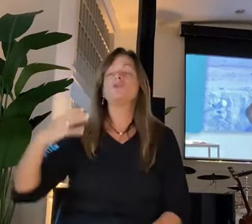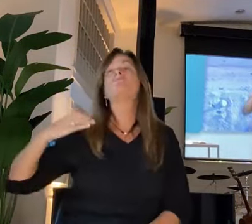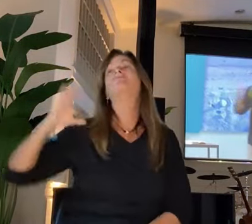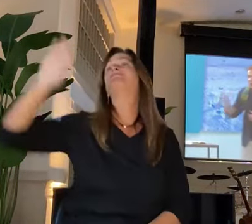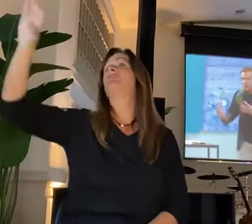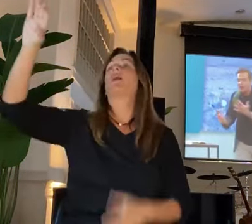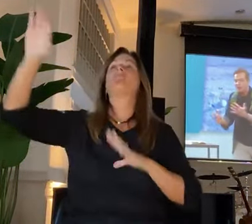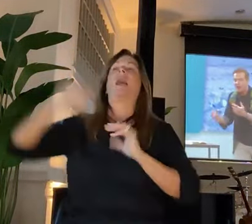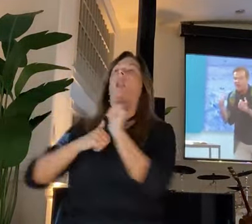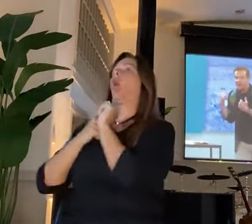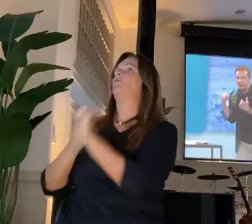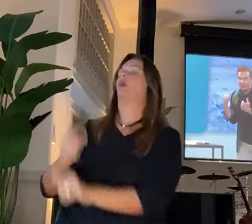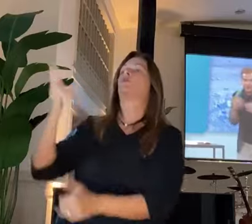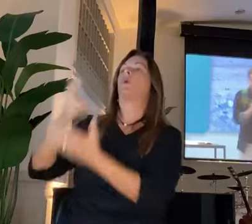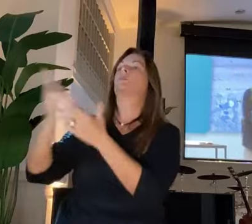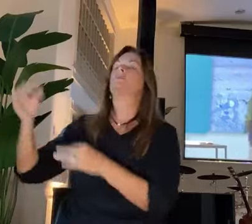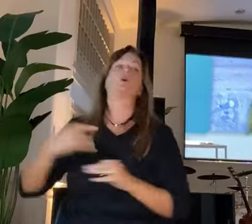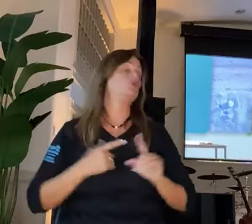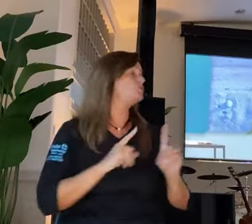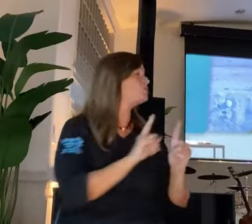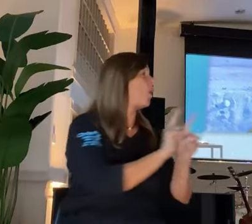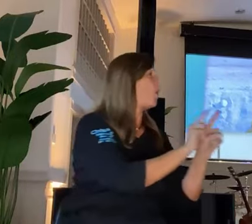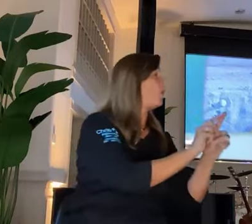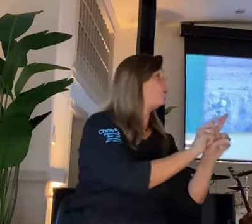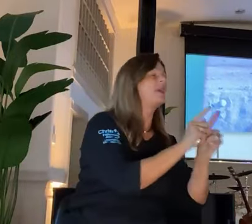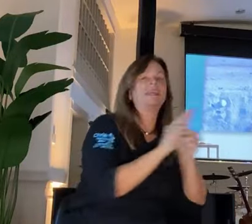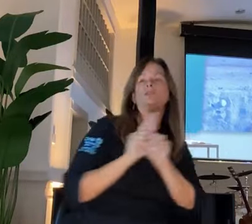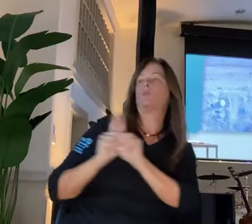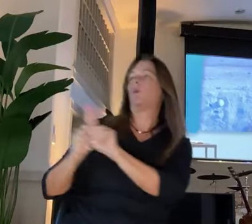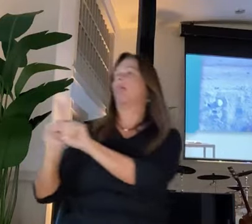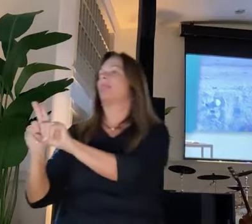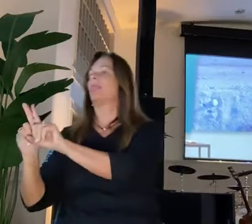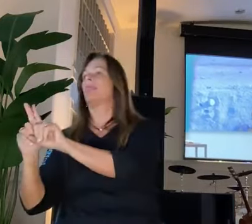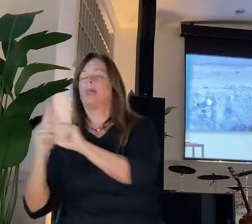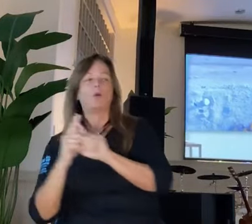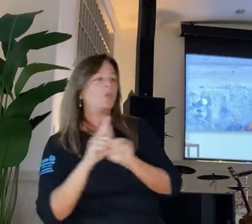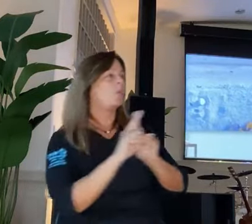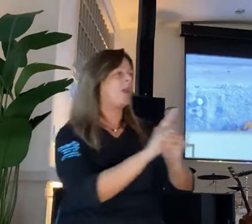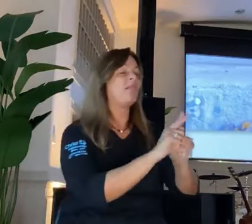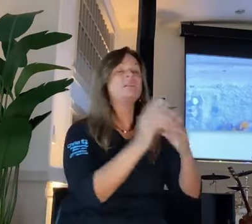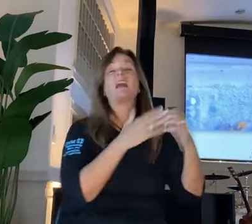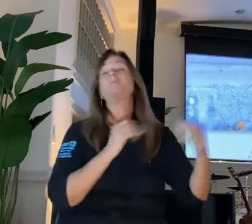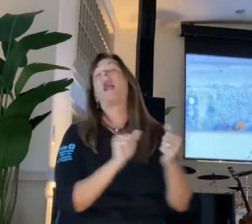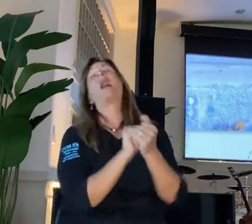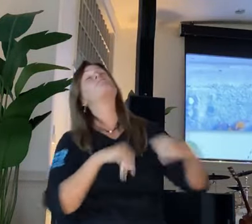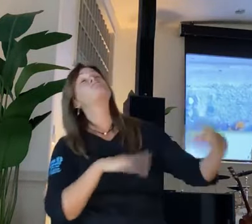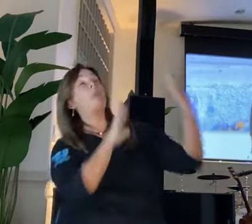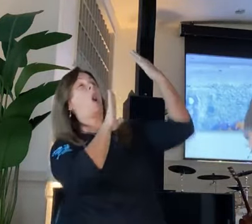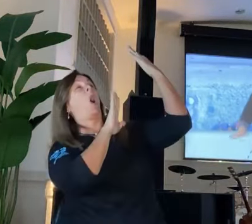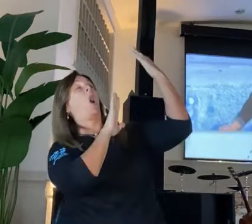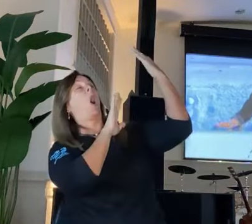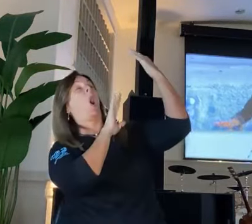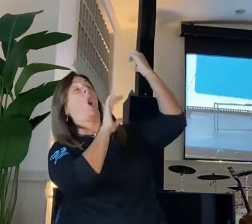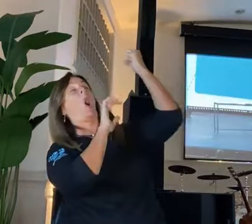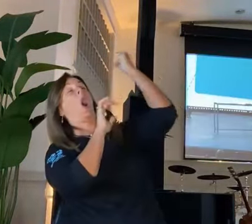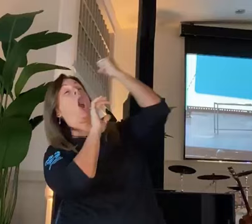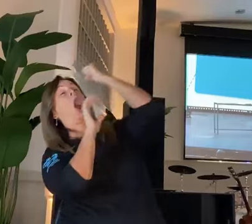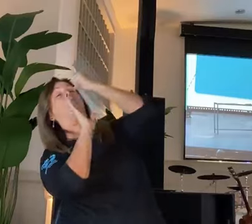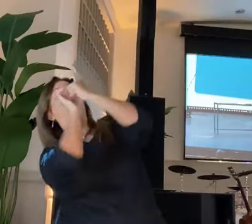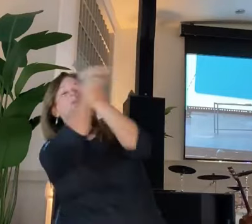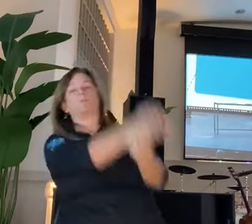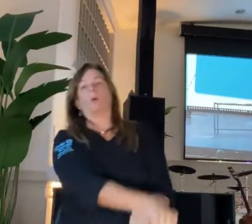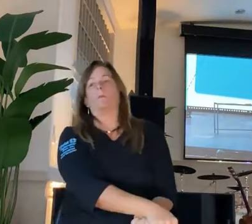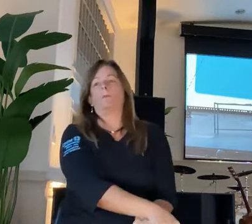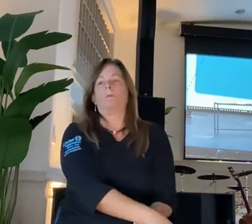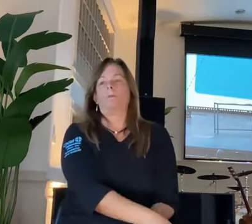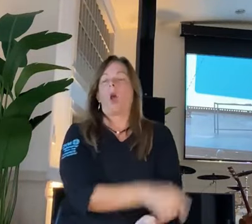control of your life, you start going this way, he's with you. You go this way, he's right there. No matter what you face in life, mountains high, valleys low, he's got